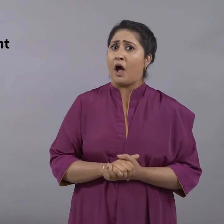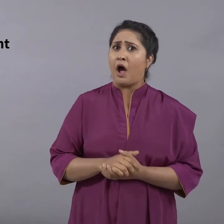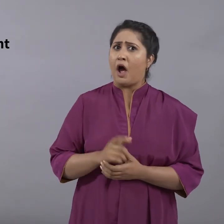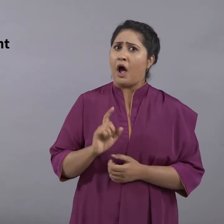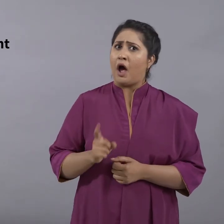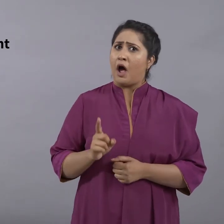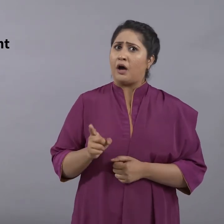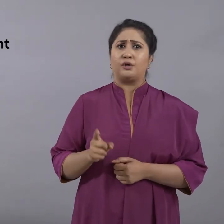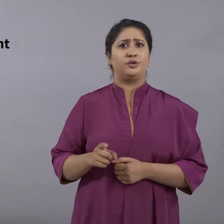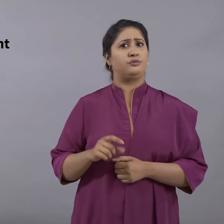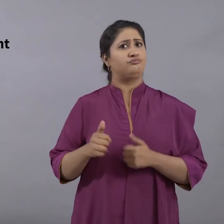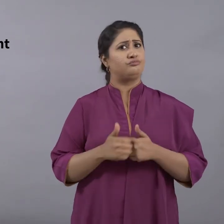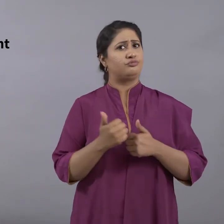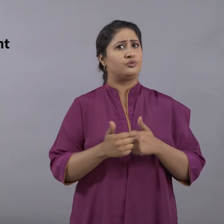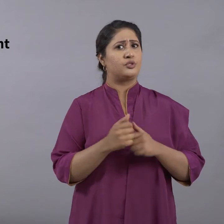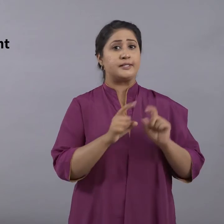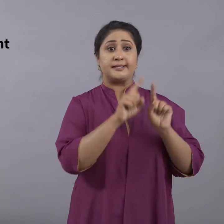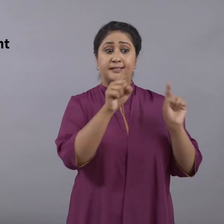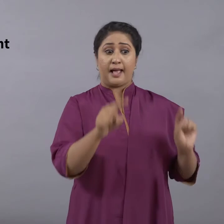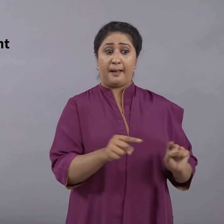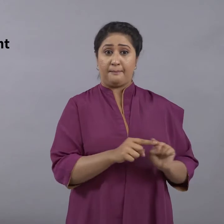Sample 1. Story.